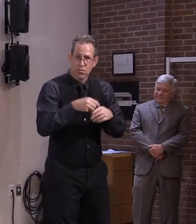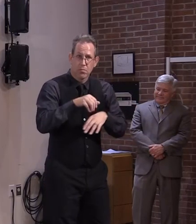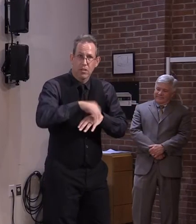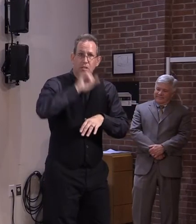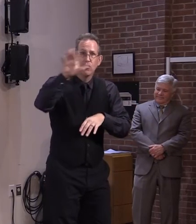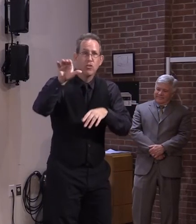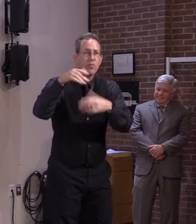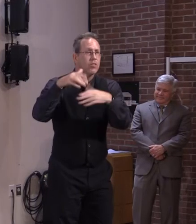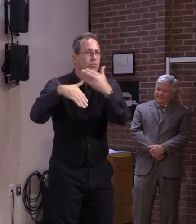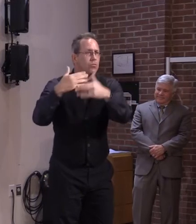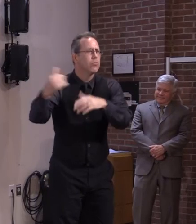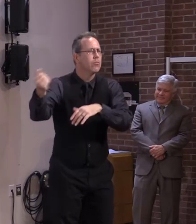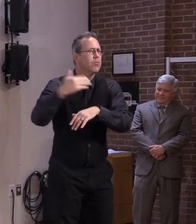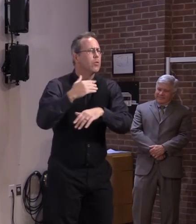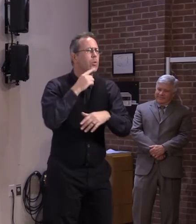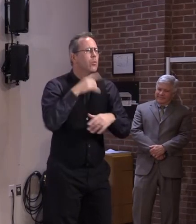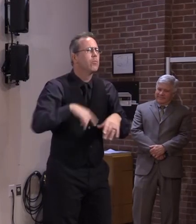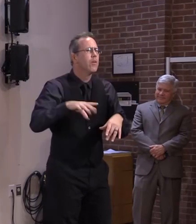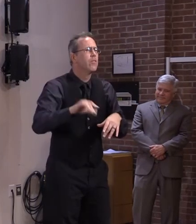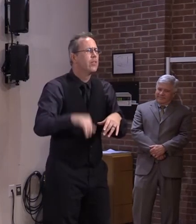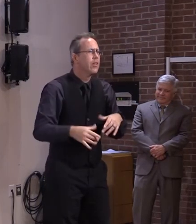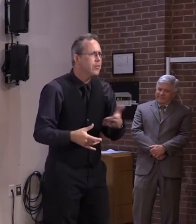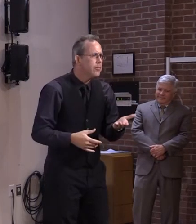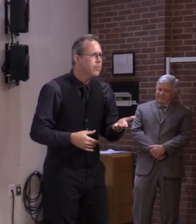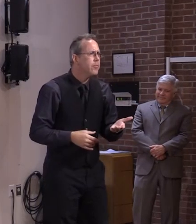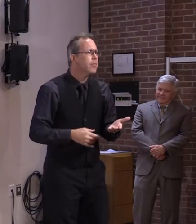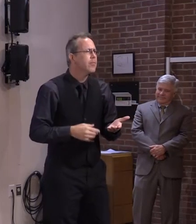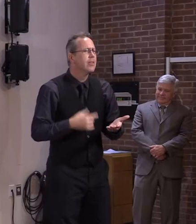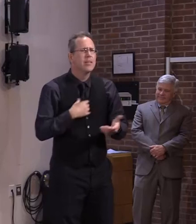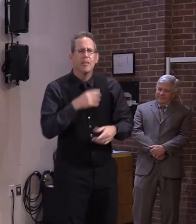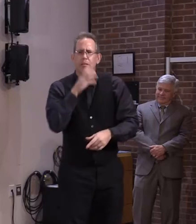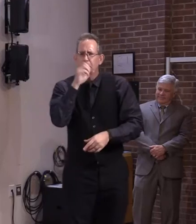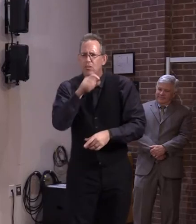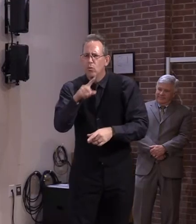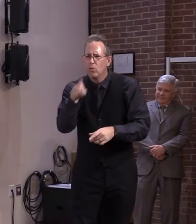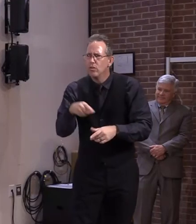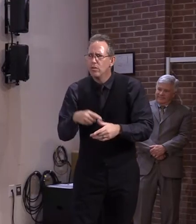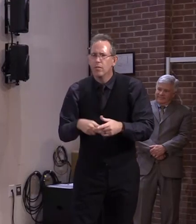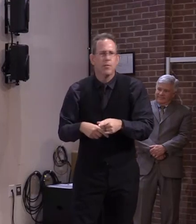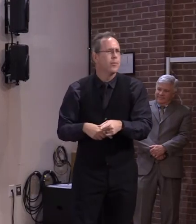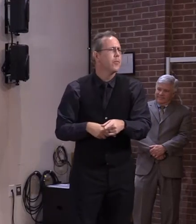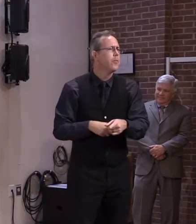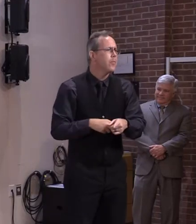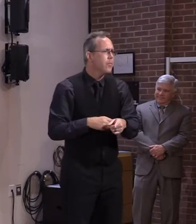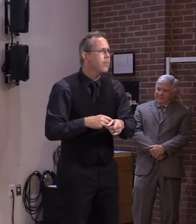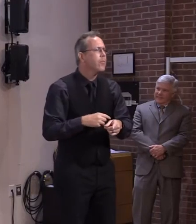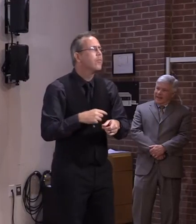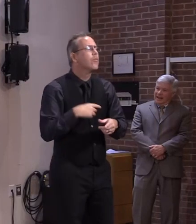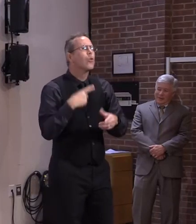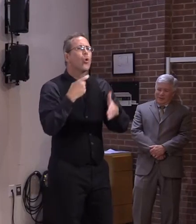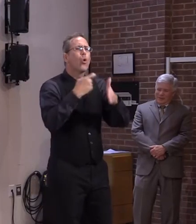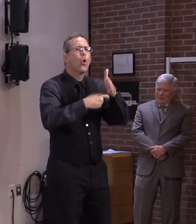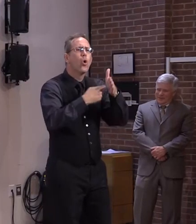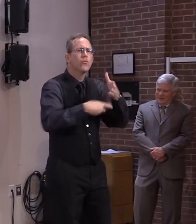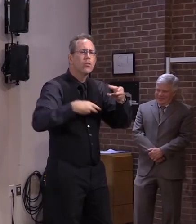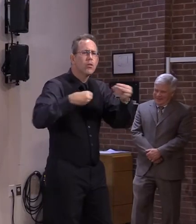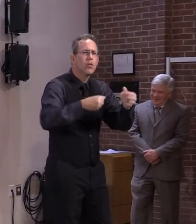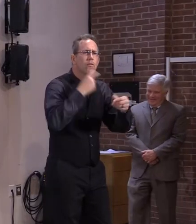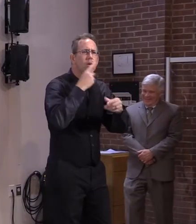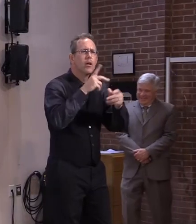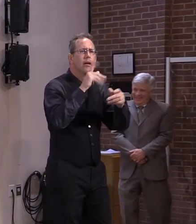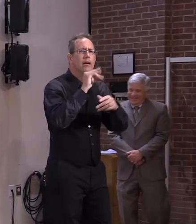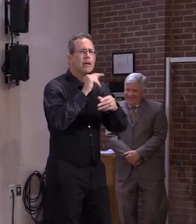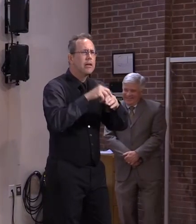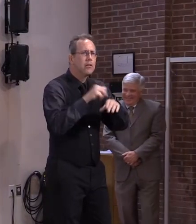it? Sure. What's the cost of the take-home PCR test pilot program, and who will pay for it once it's rolled